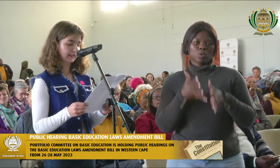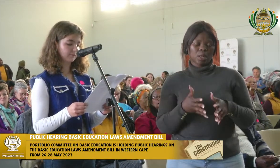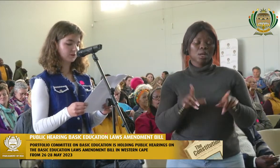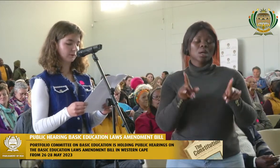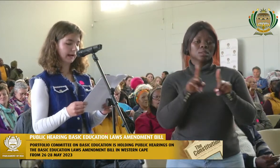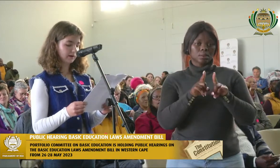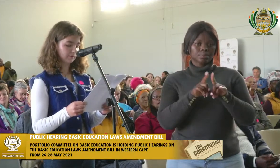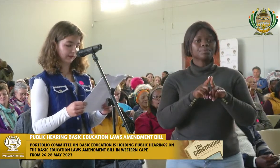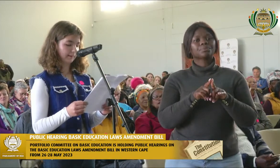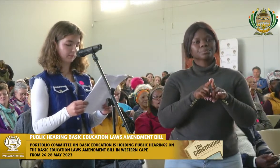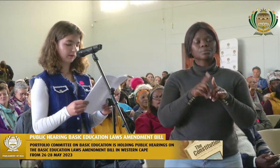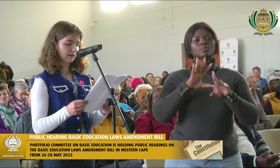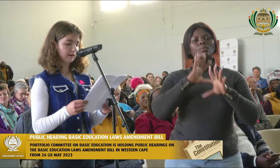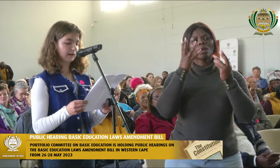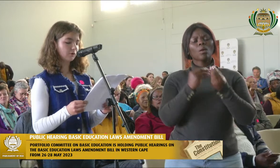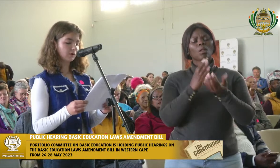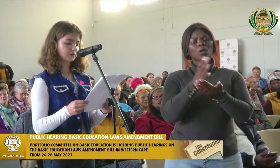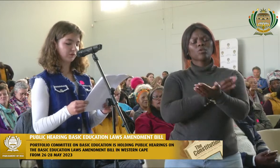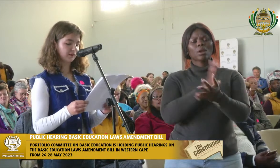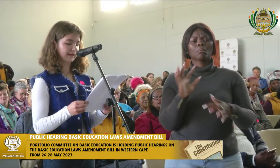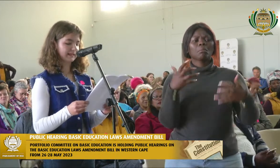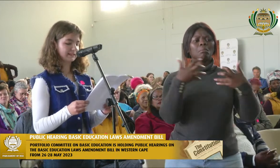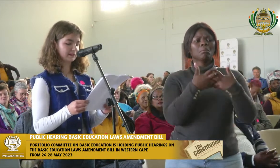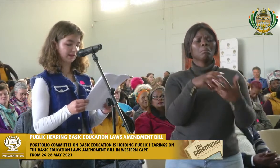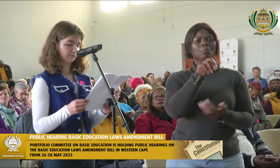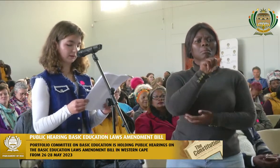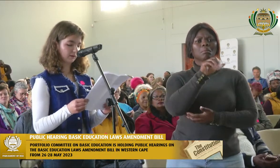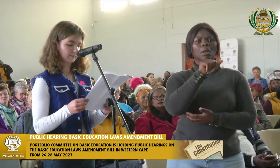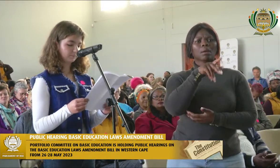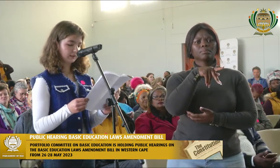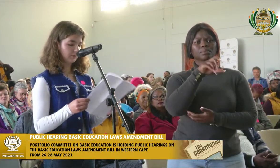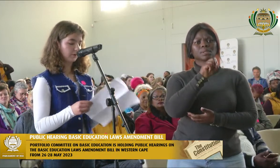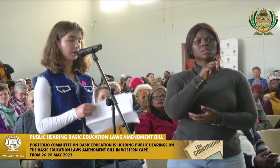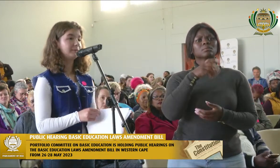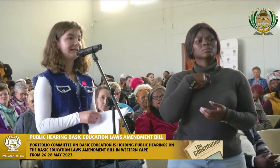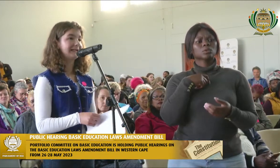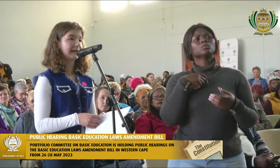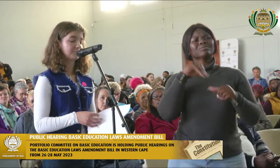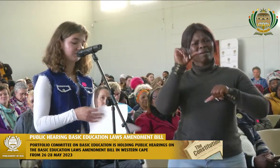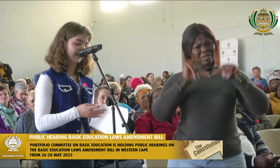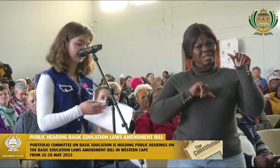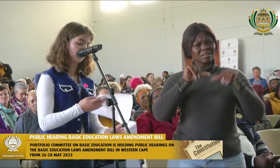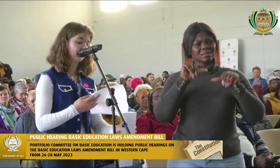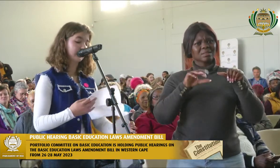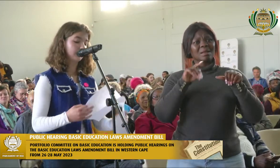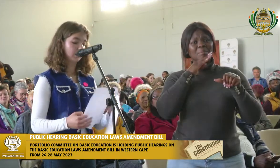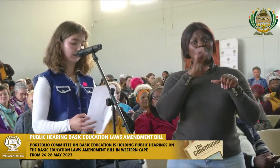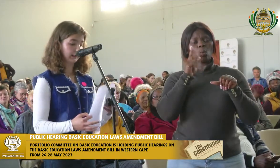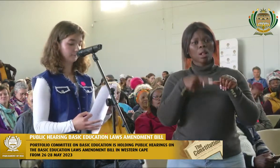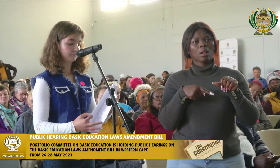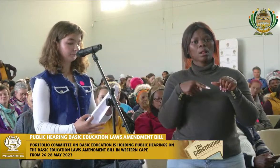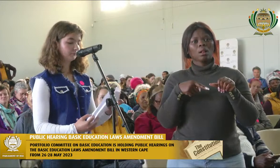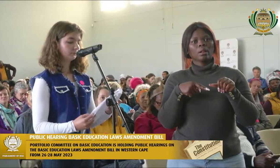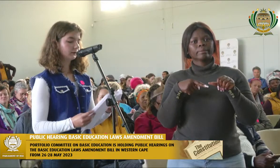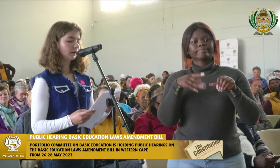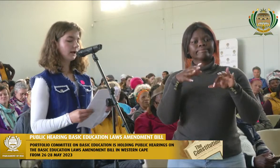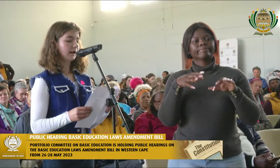all curriculums to align with CAPS in order to facilitate assessments, it will completely captivate our freedom in